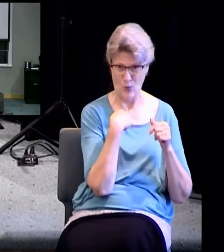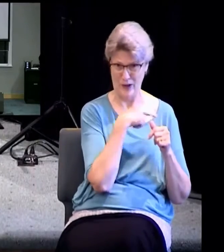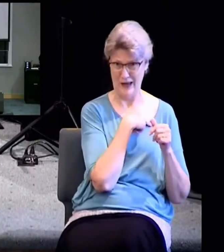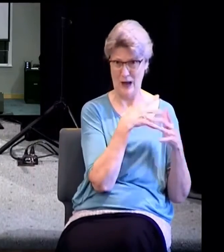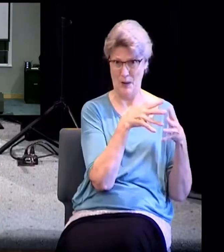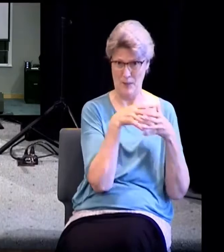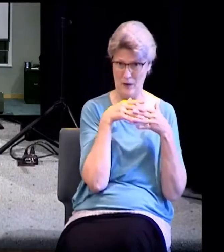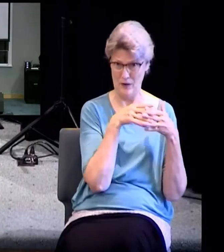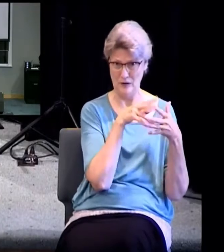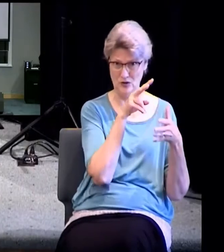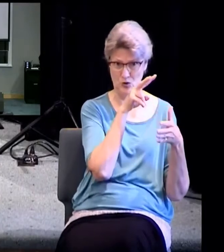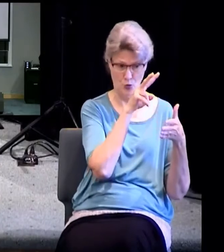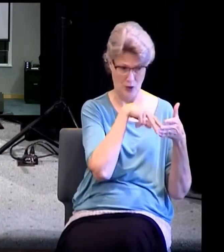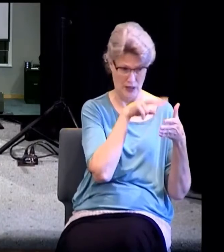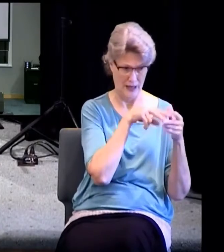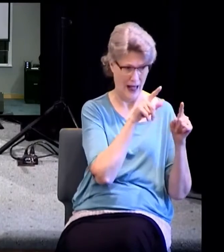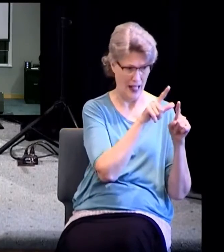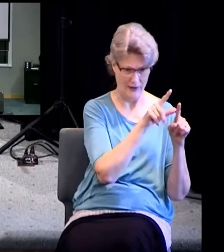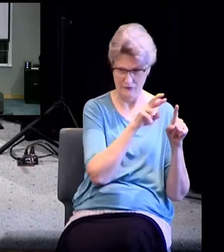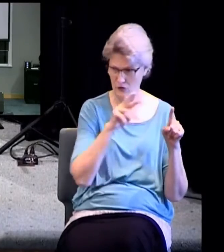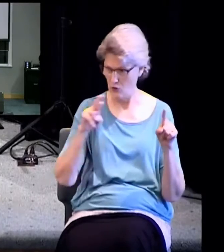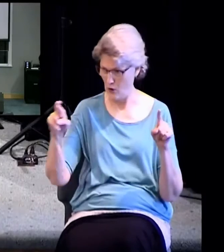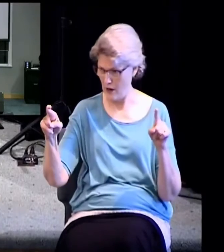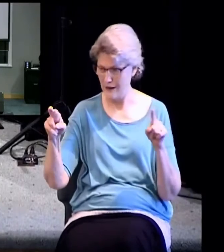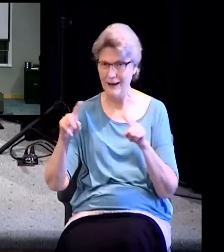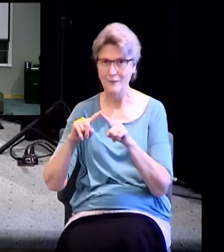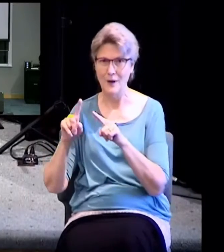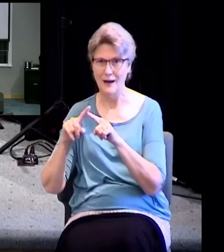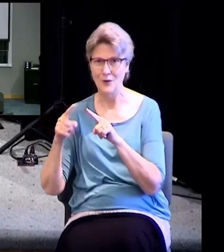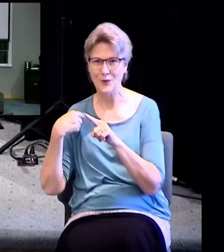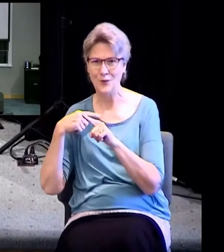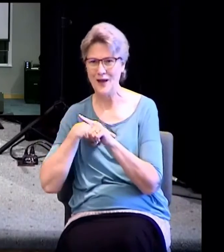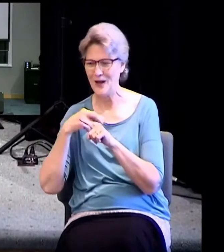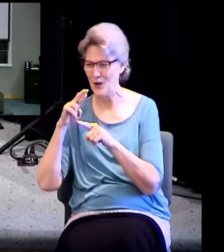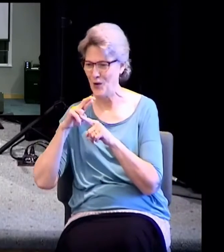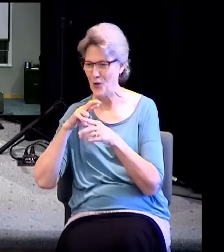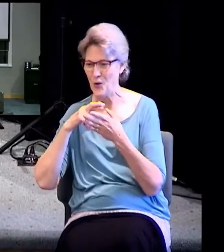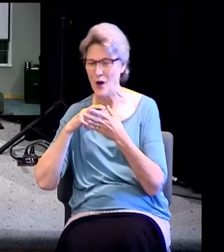Now I want you all to read that. I know one that probably could.